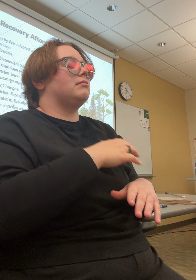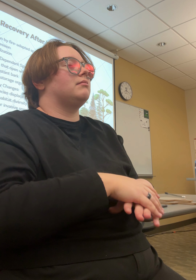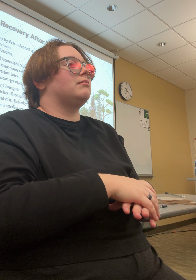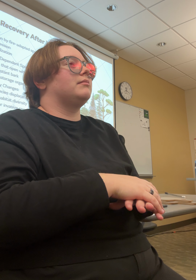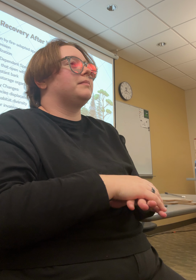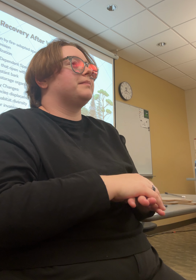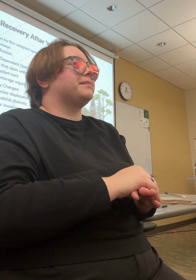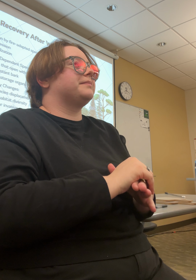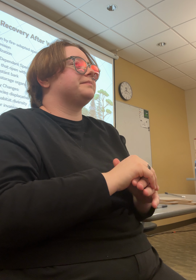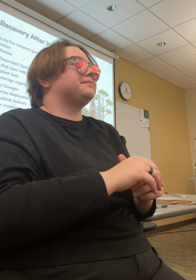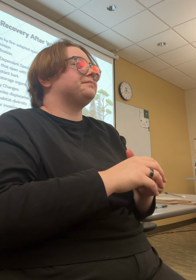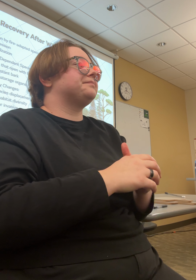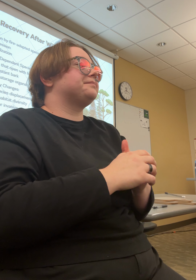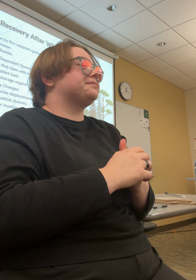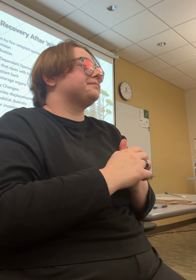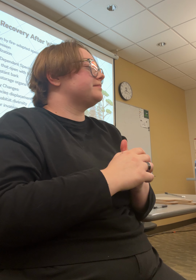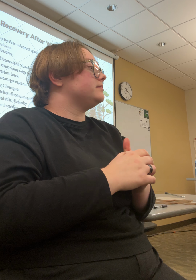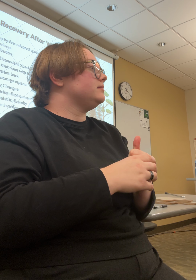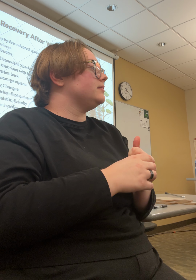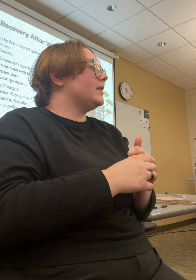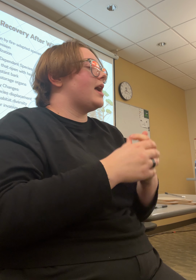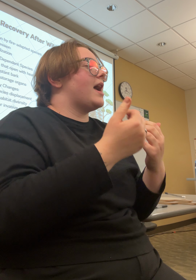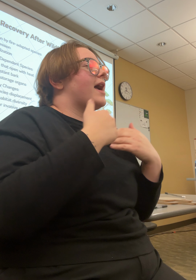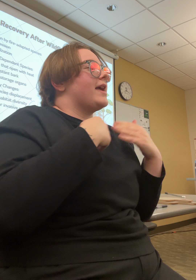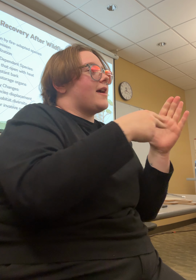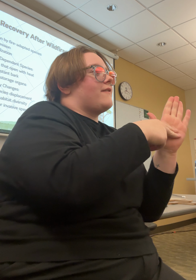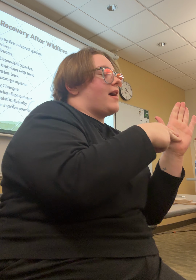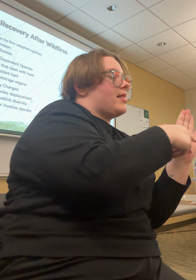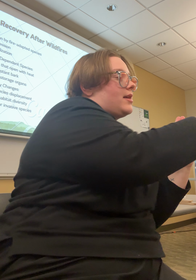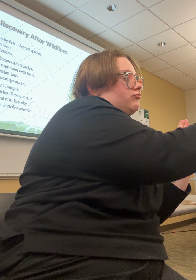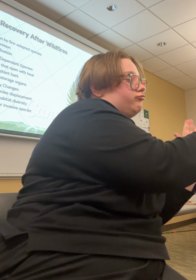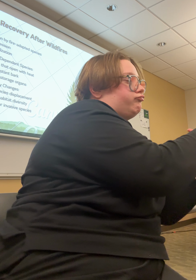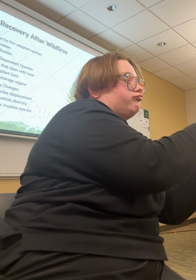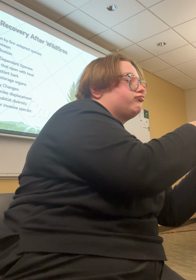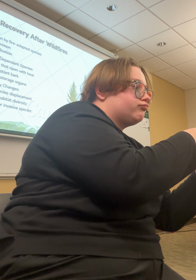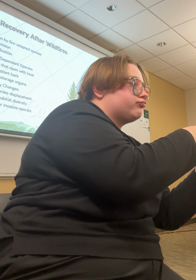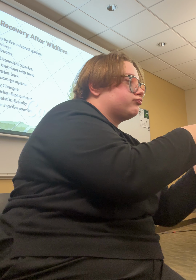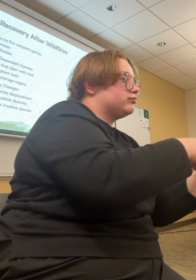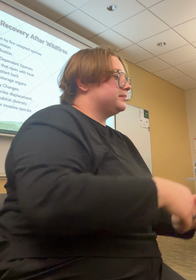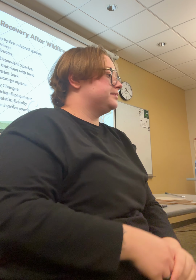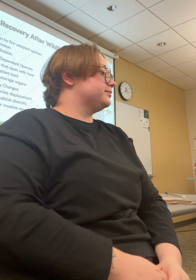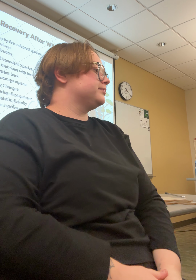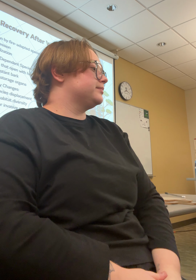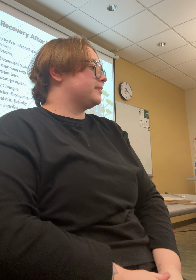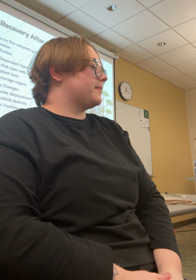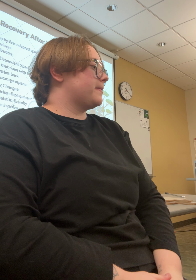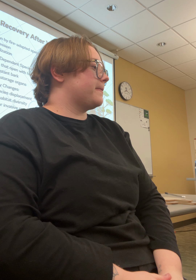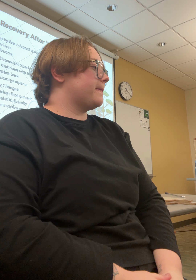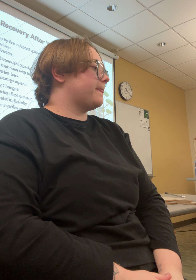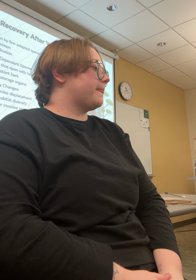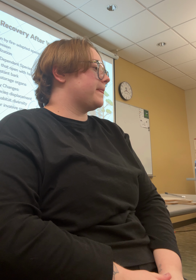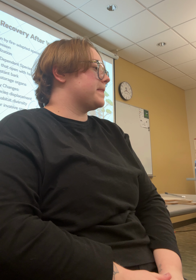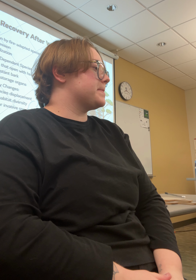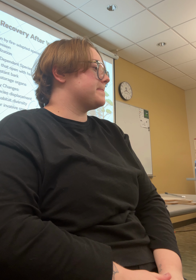have a highlighter. What do you mean? I have a I just have a feeling highlighter. that since it went straight to chapter 3. I guess I'm gonna do that, okay. No, it's choose your own adventure. Yeah, so go to chapter 3.